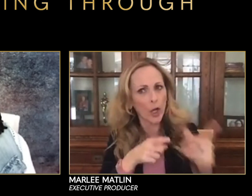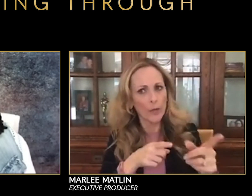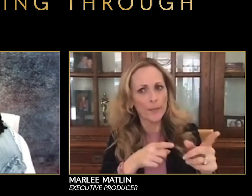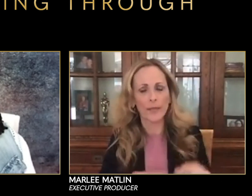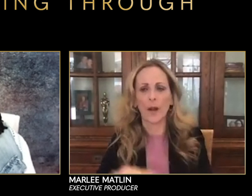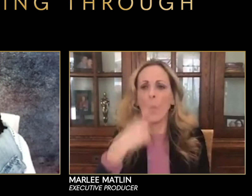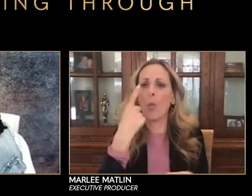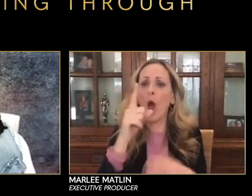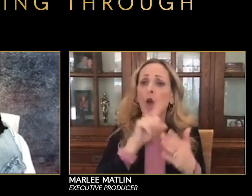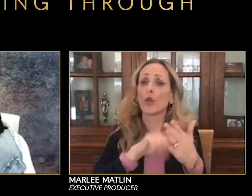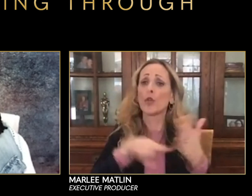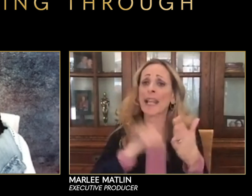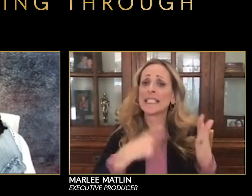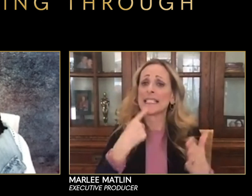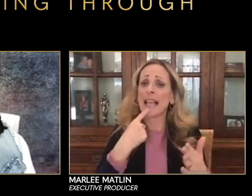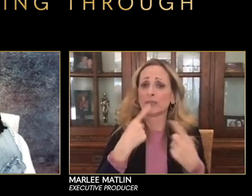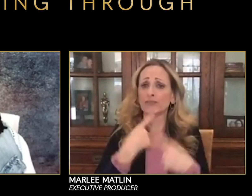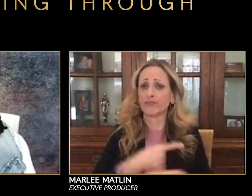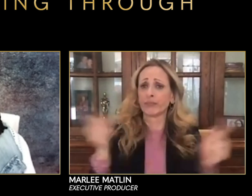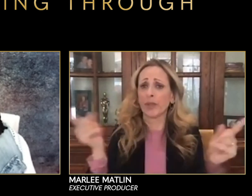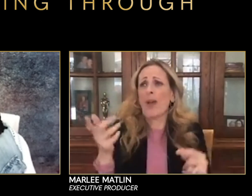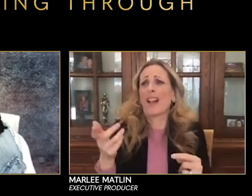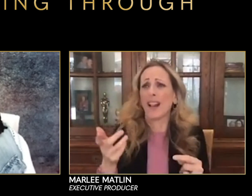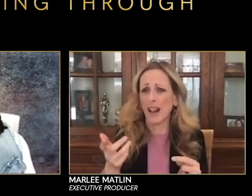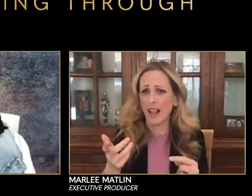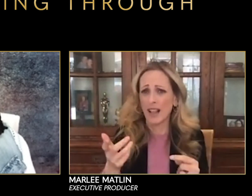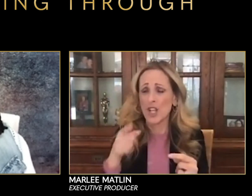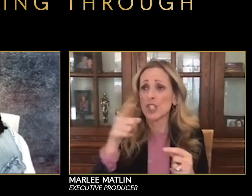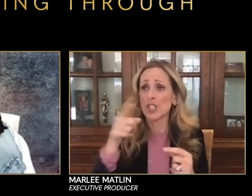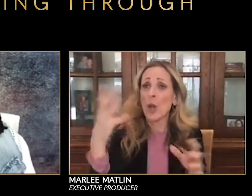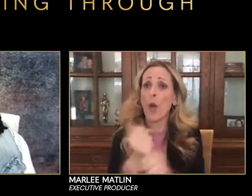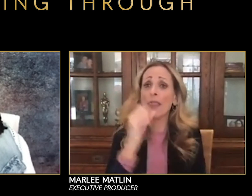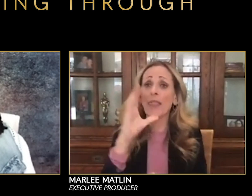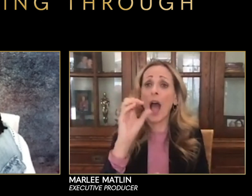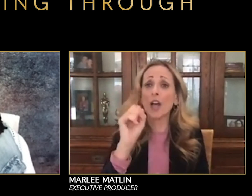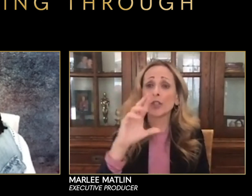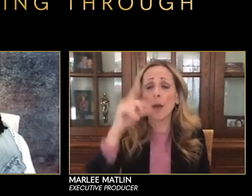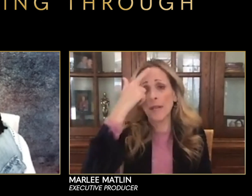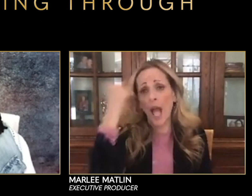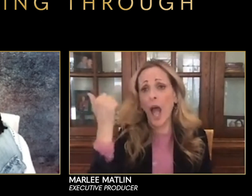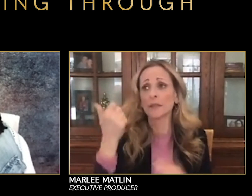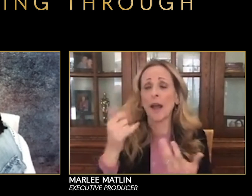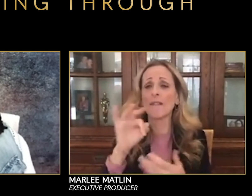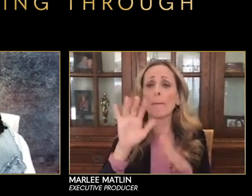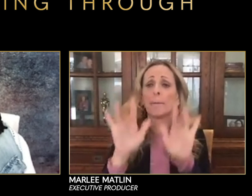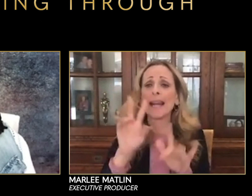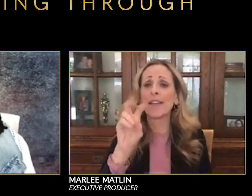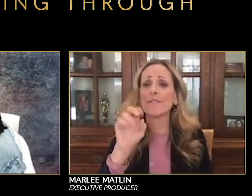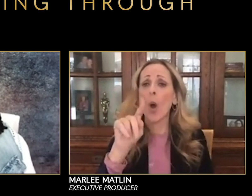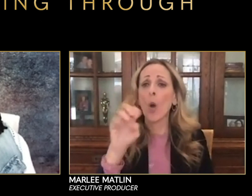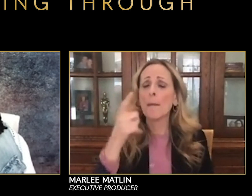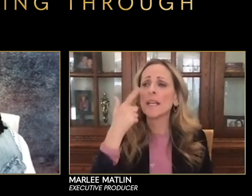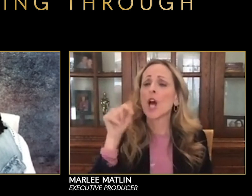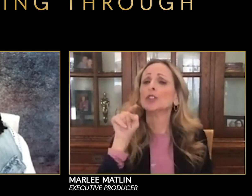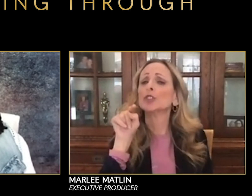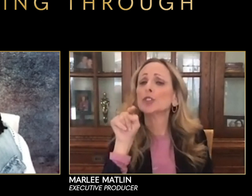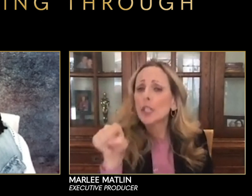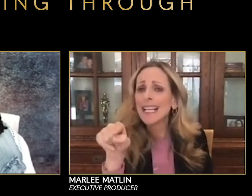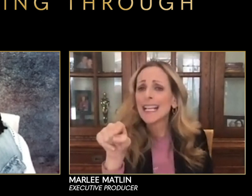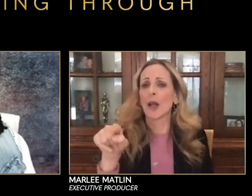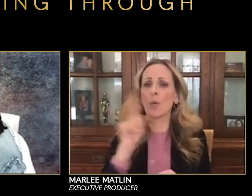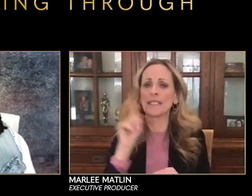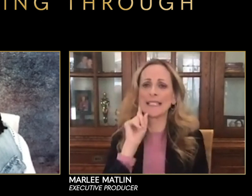actor playing this role in Children of a Lesser God. And I mean, there were critics who said, well, how is she acting? She won the Oscar out of